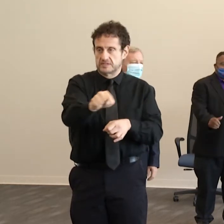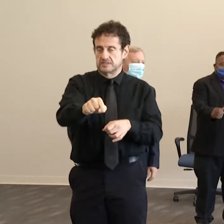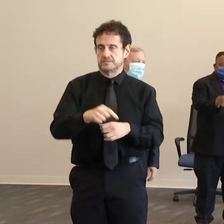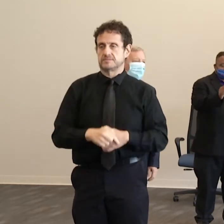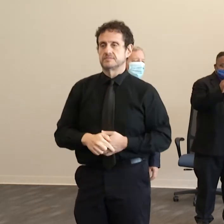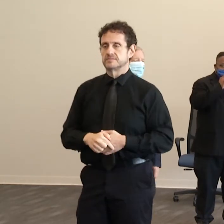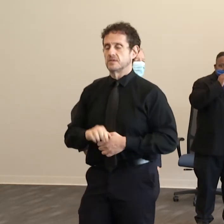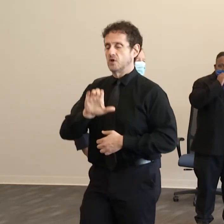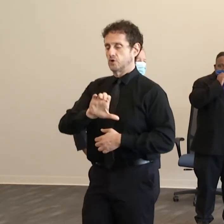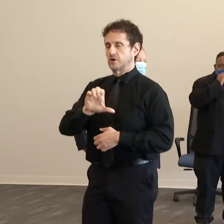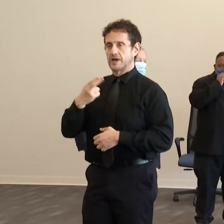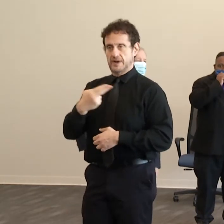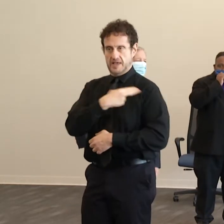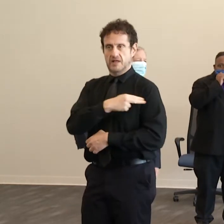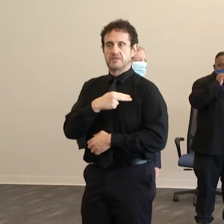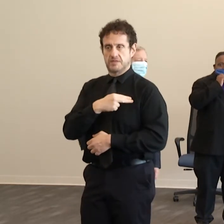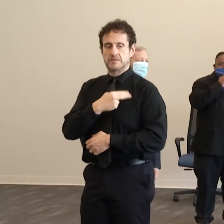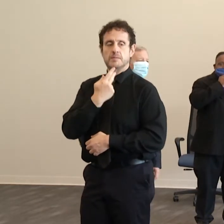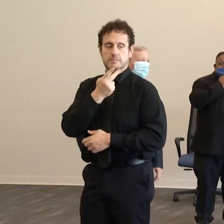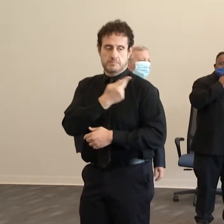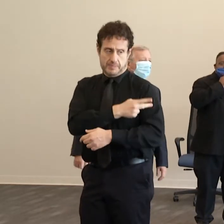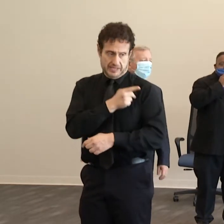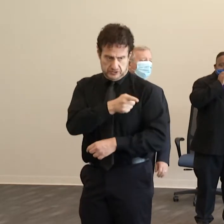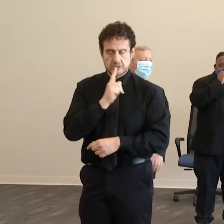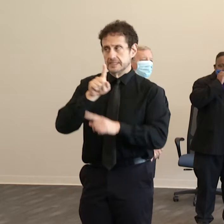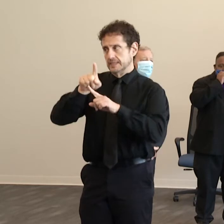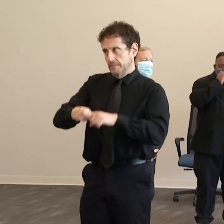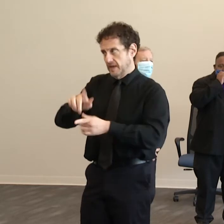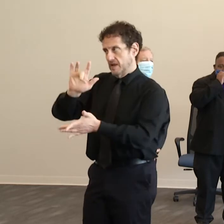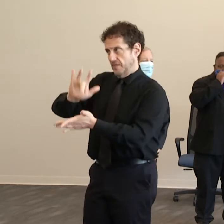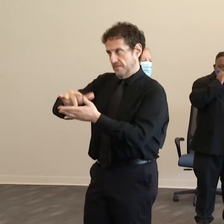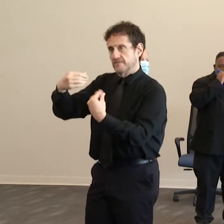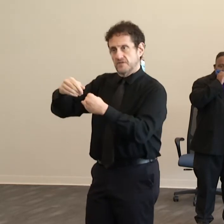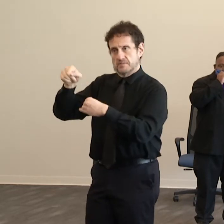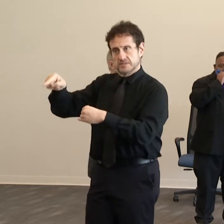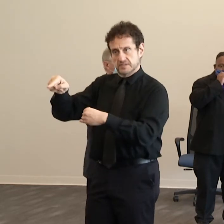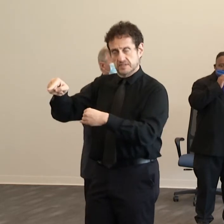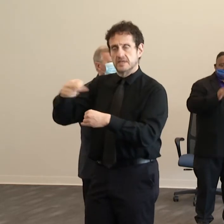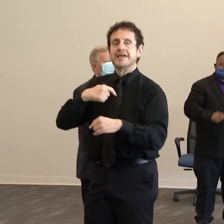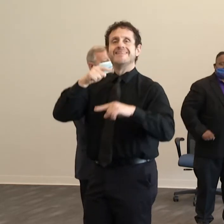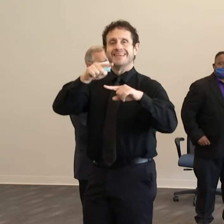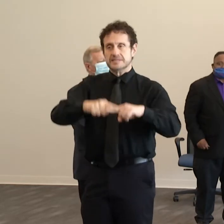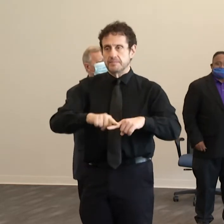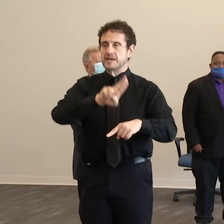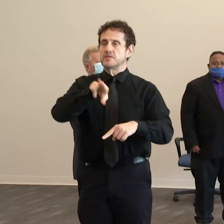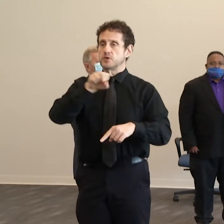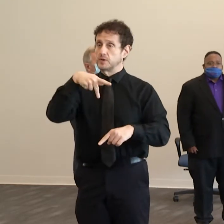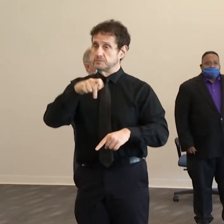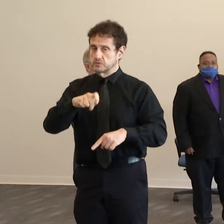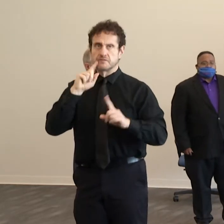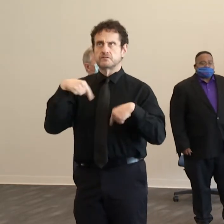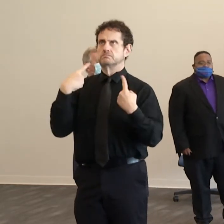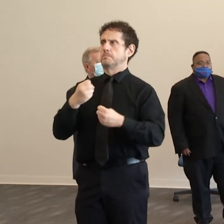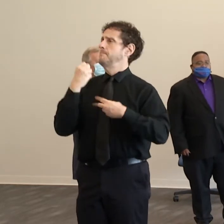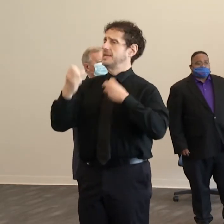Cook County Health patients have been able to rely on the pharmacy and the U.S. Postal Service for many